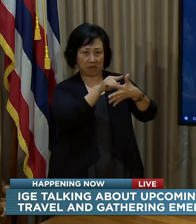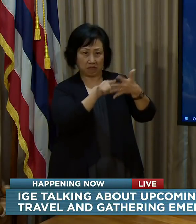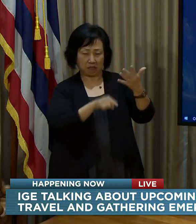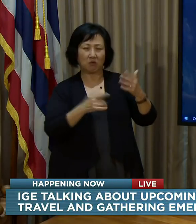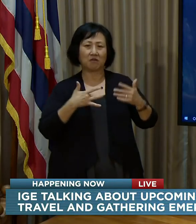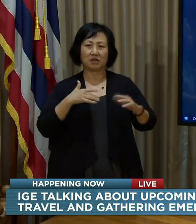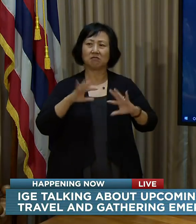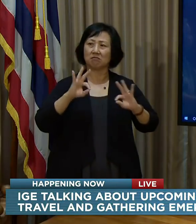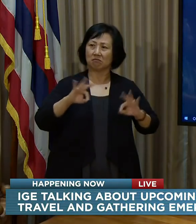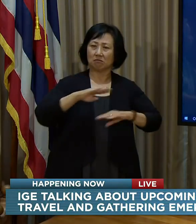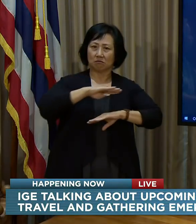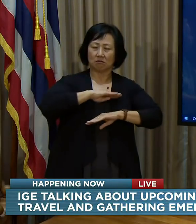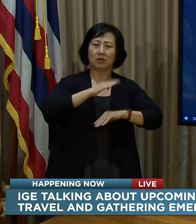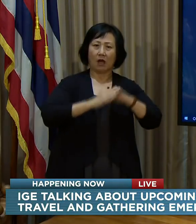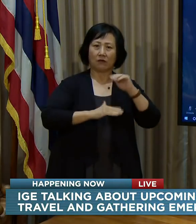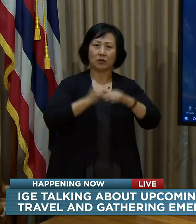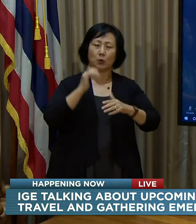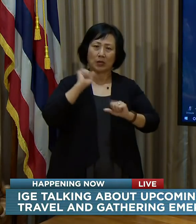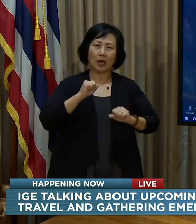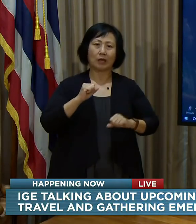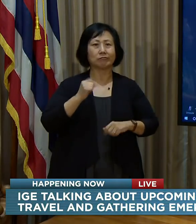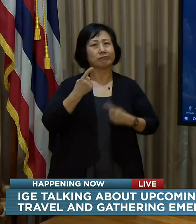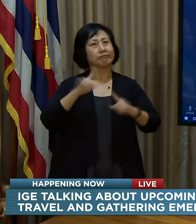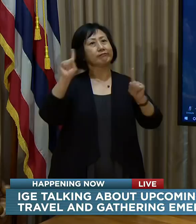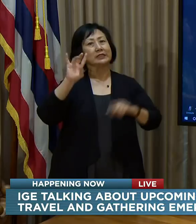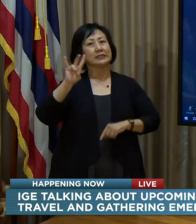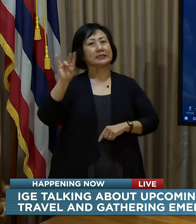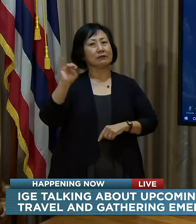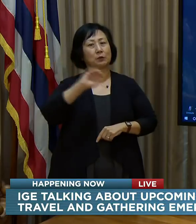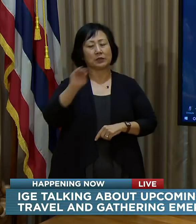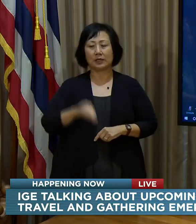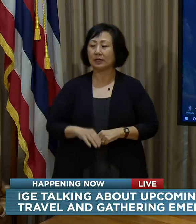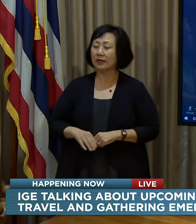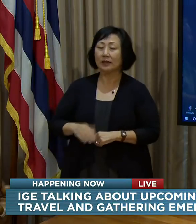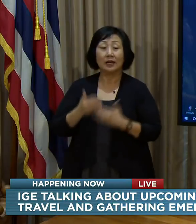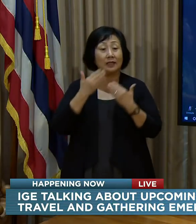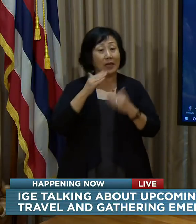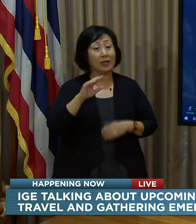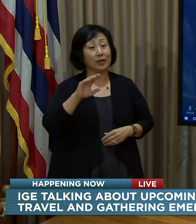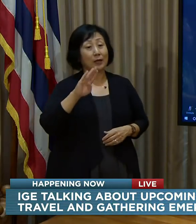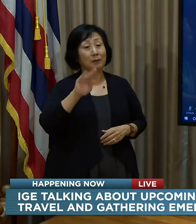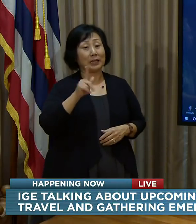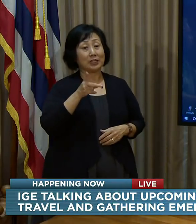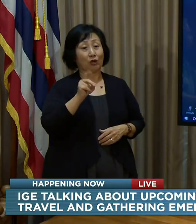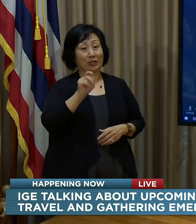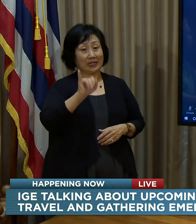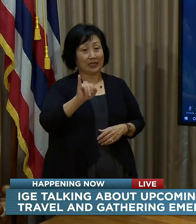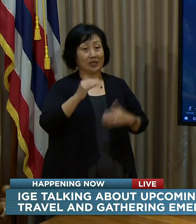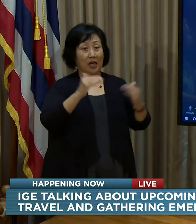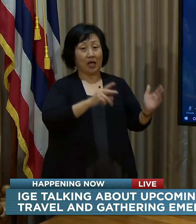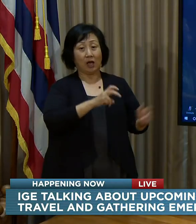to 70%. Thank you, Mayor Blangiardi. And on Maui, Mayor Victorino.